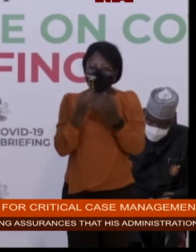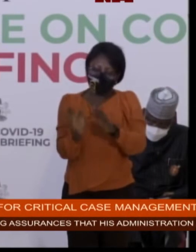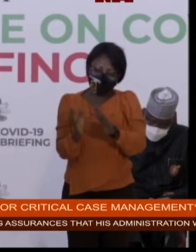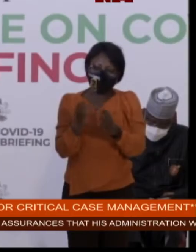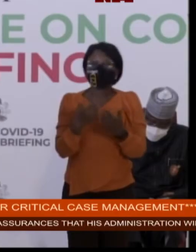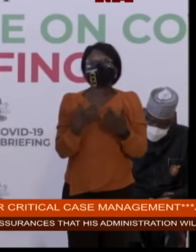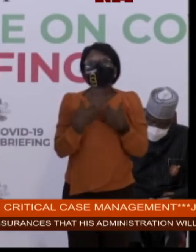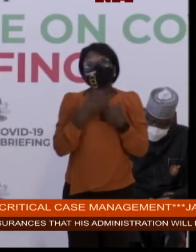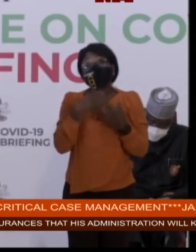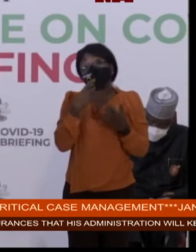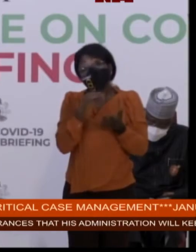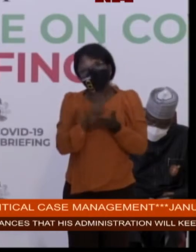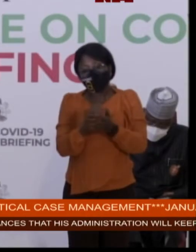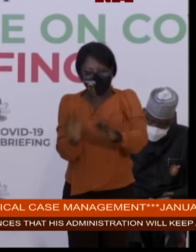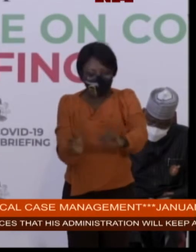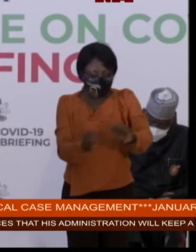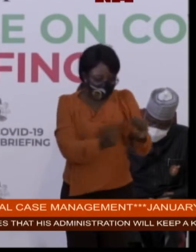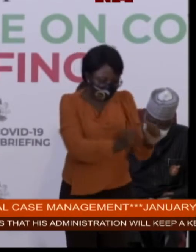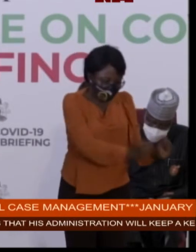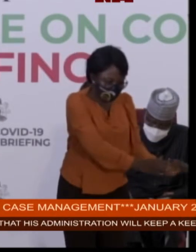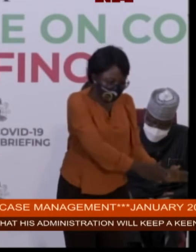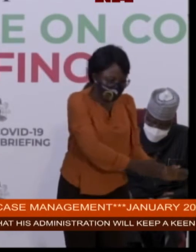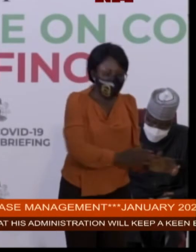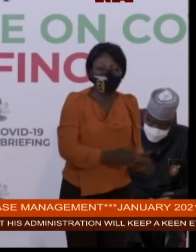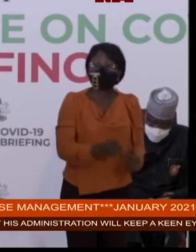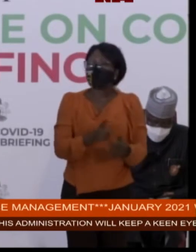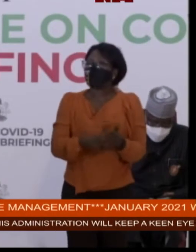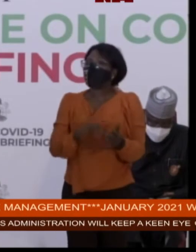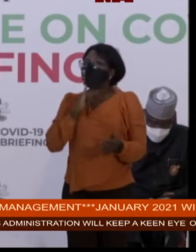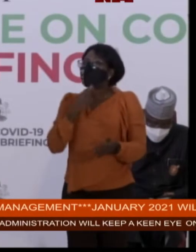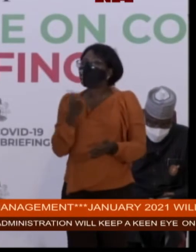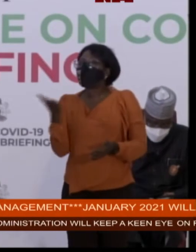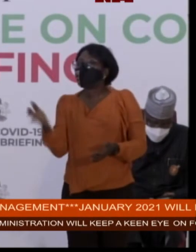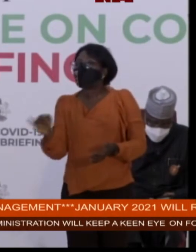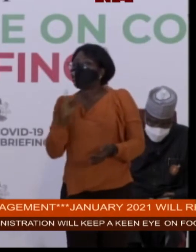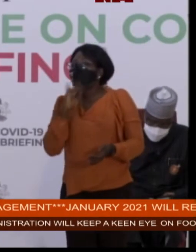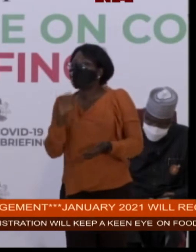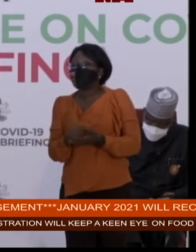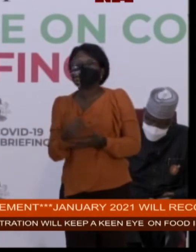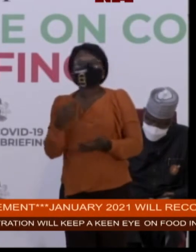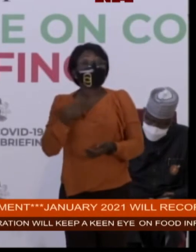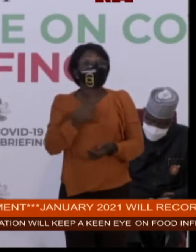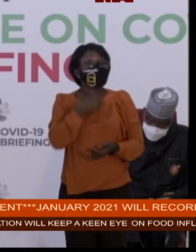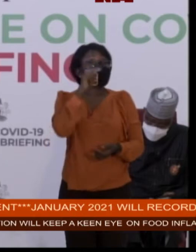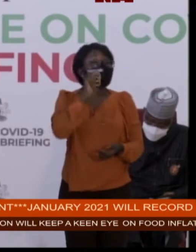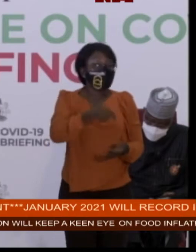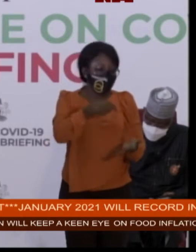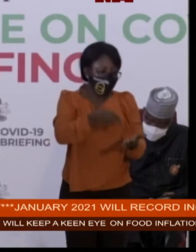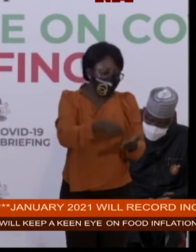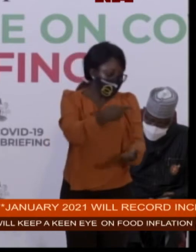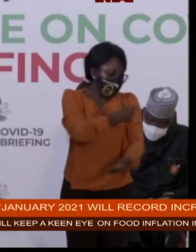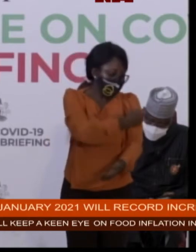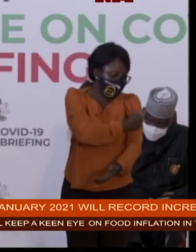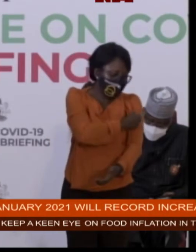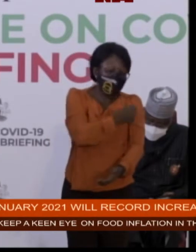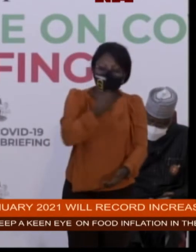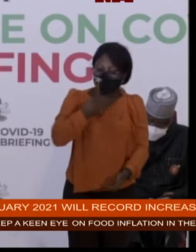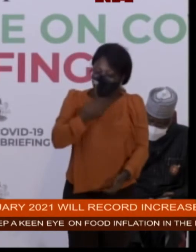having said that, what is not in doubt is that we need these vaccines, and we are